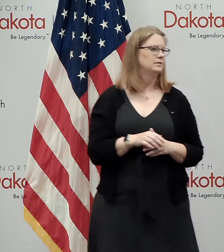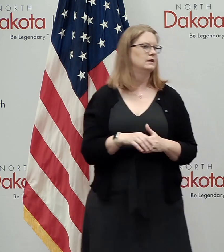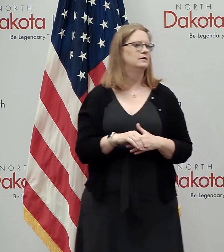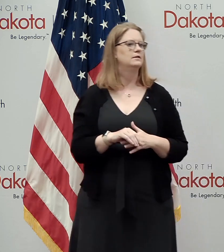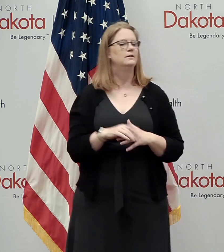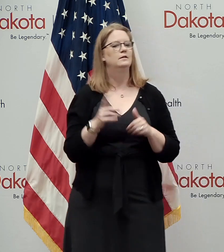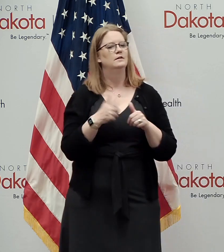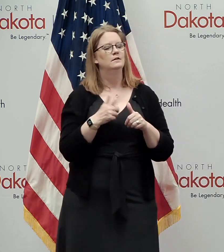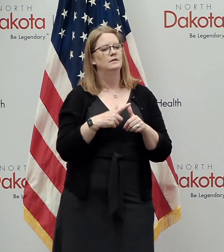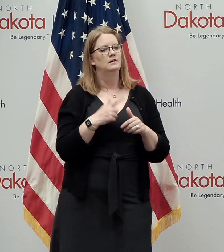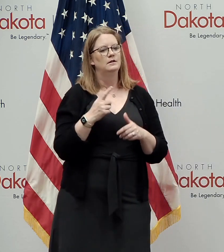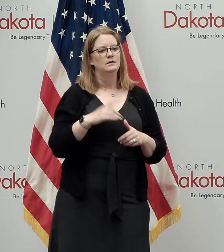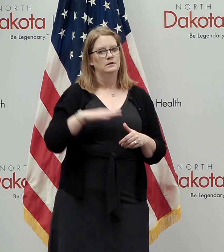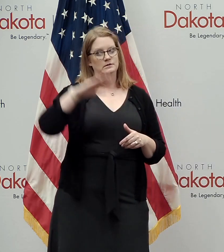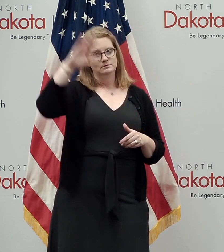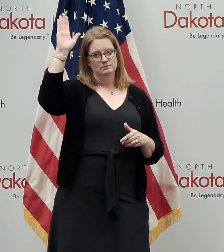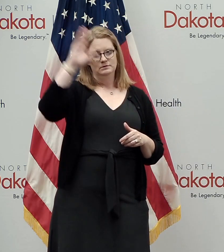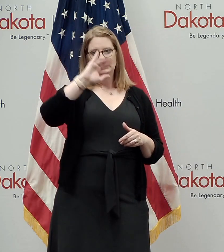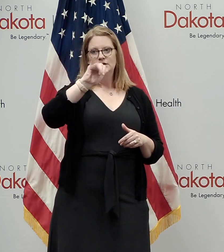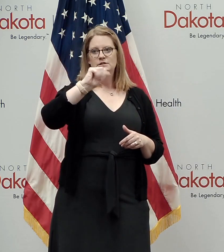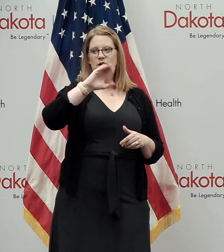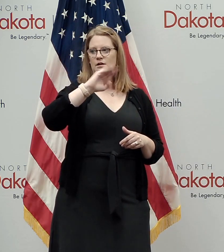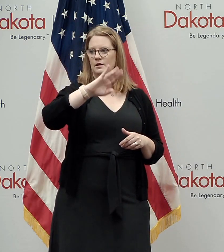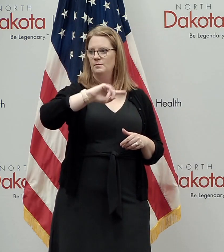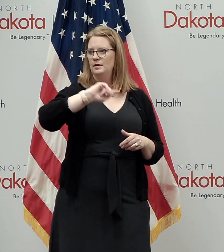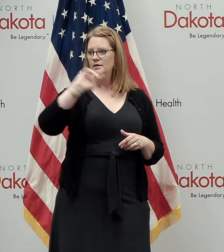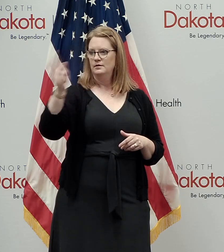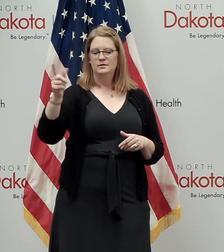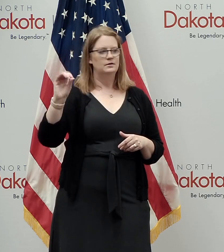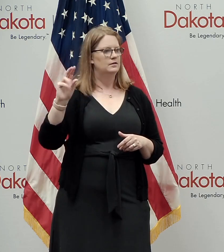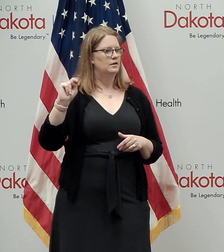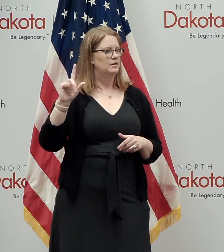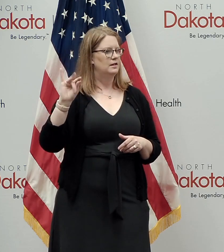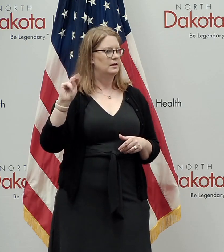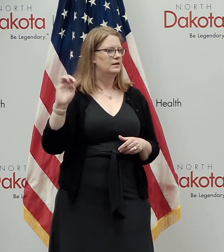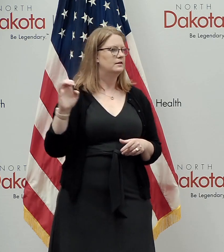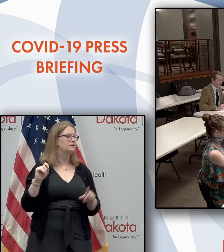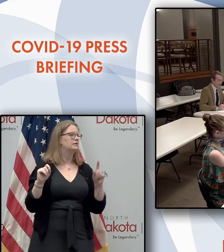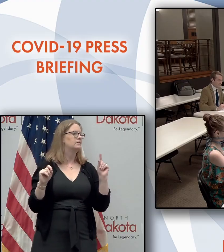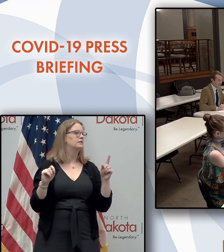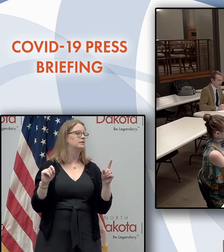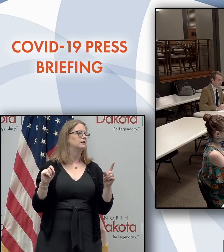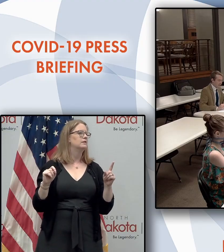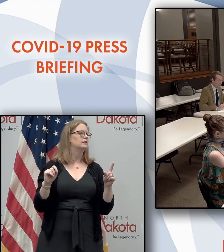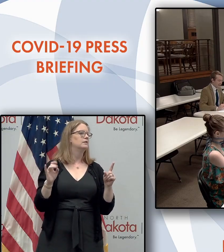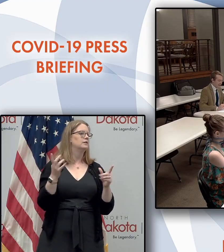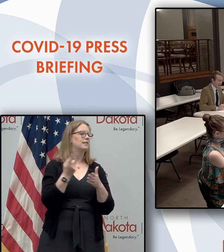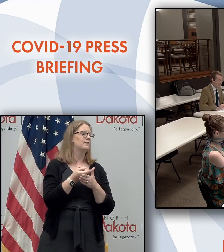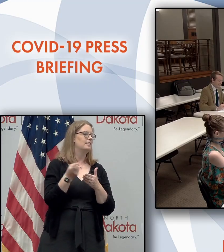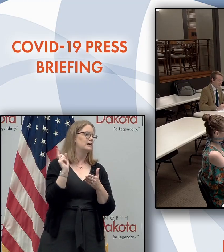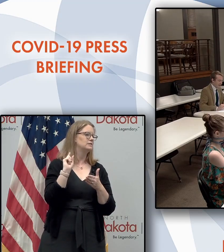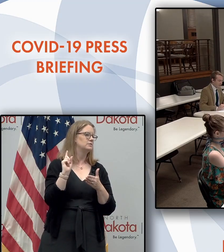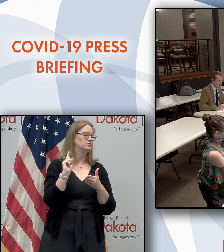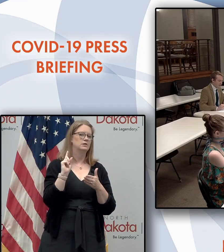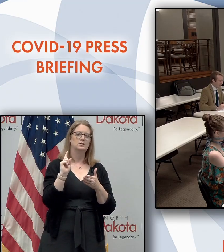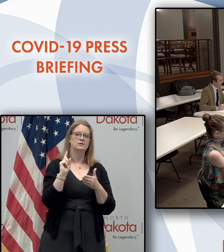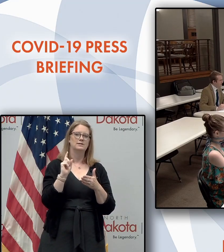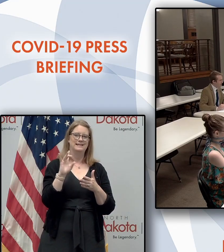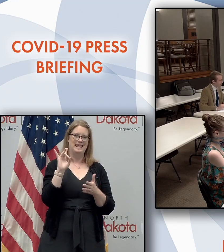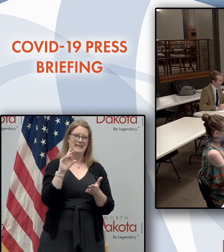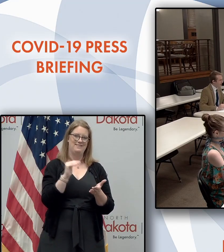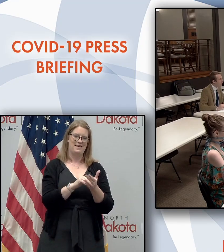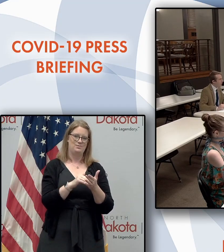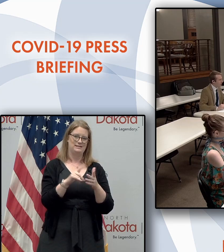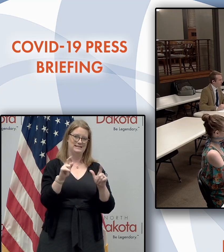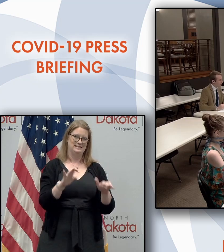I think the first hand up today was Jacob, and then we're going to go back to online next. Governor, last week you said you wanted to hit 8,000